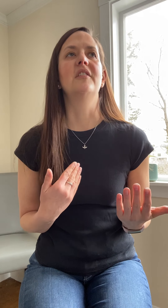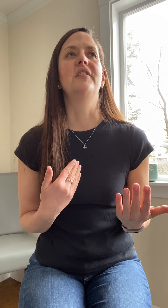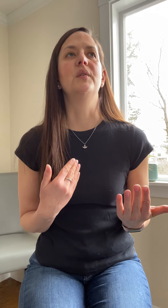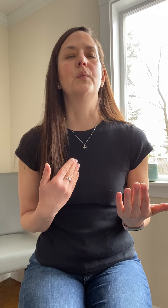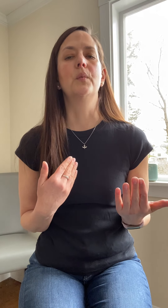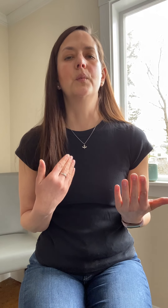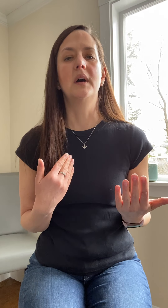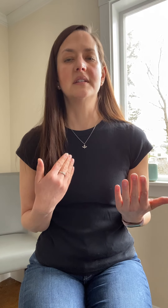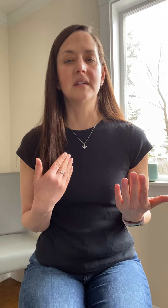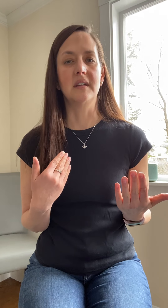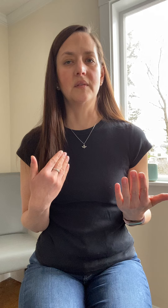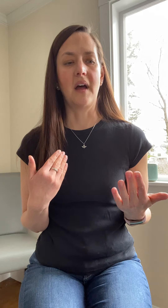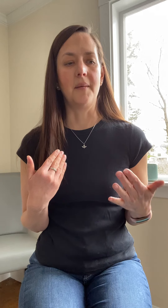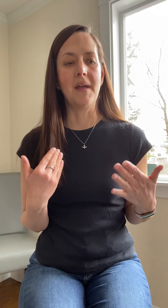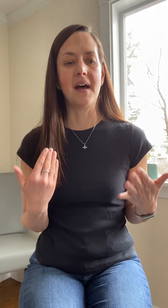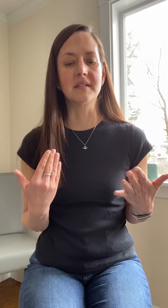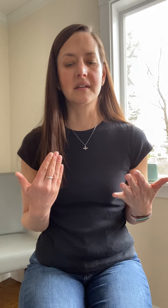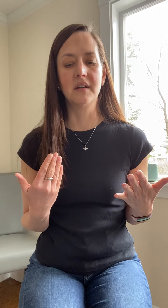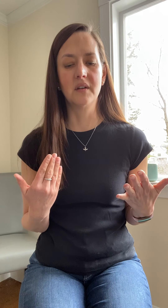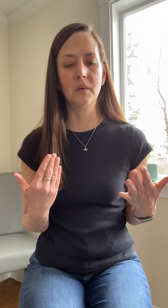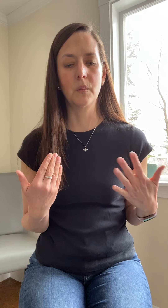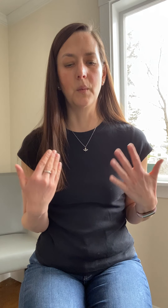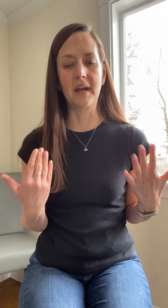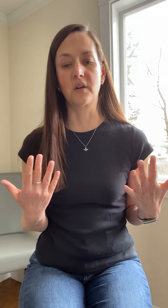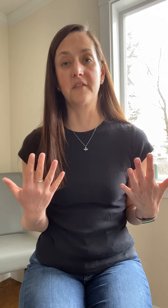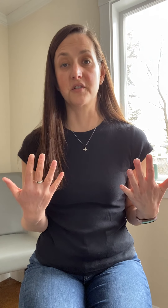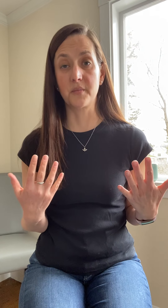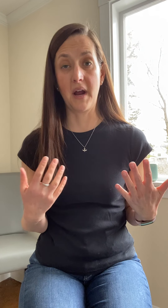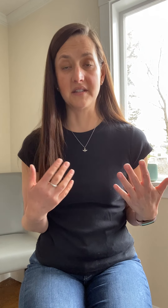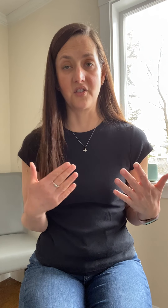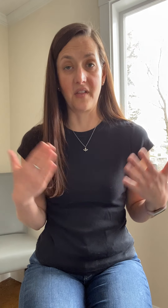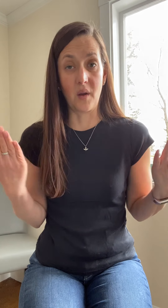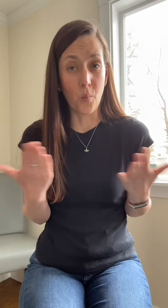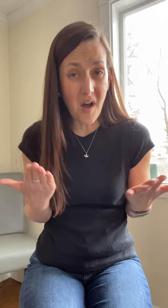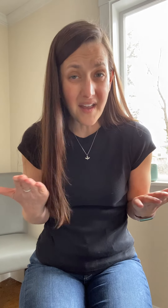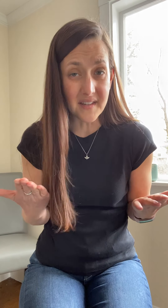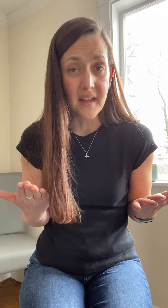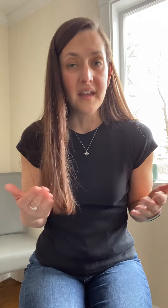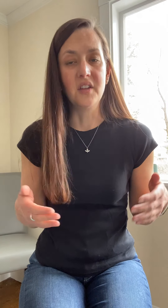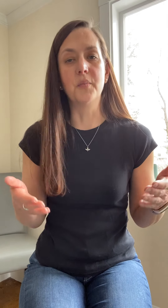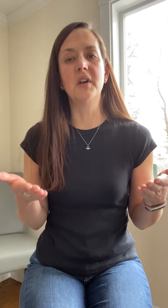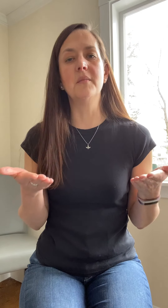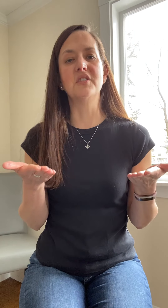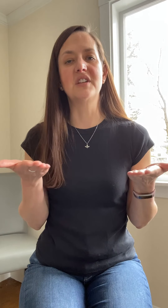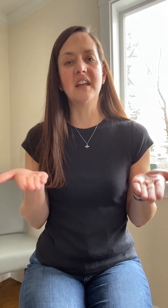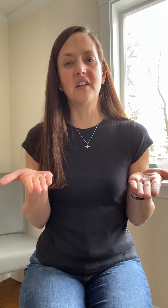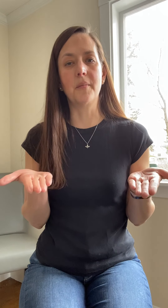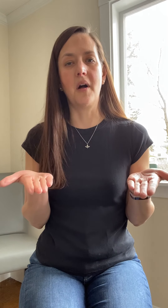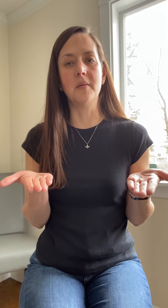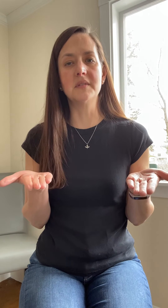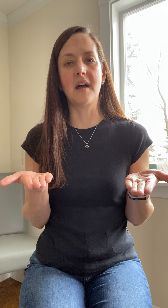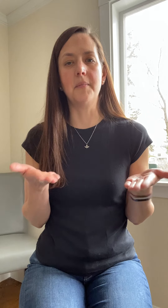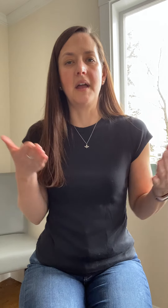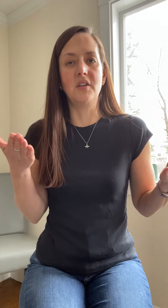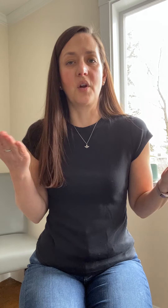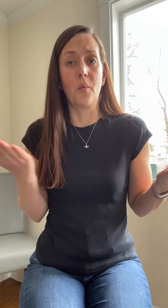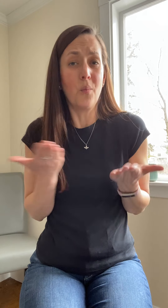if you want to ask what, or if you're surprised and you're like, what? You pretty much take your palms up and you go,